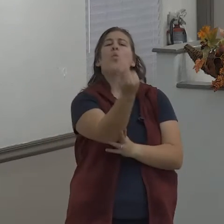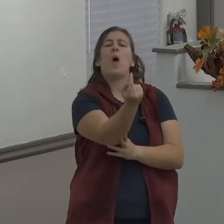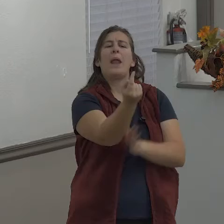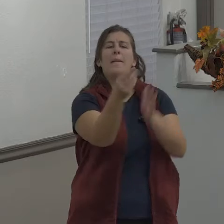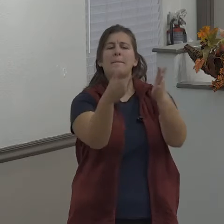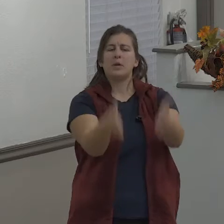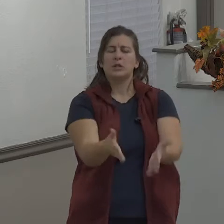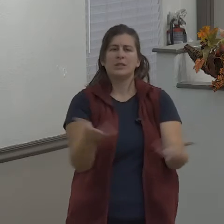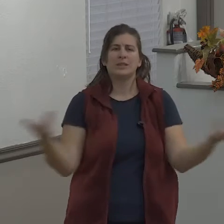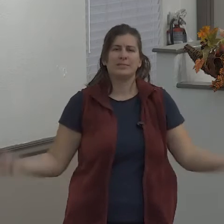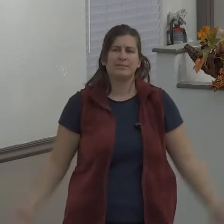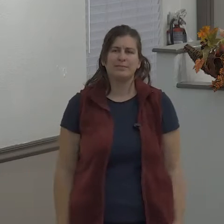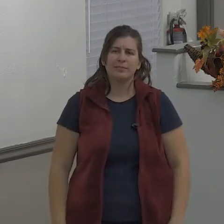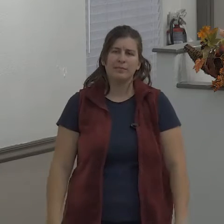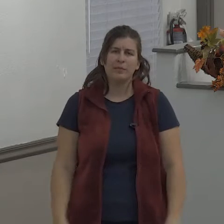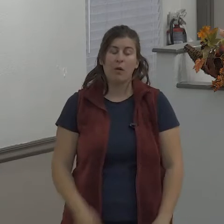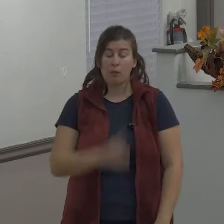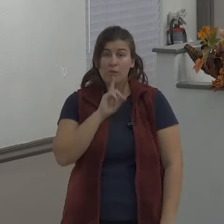one person.